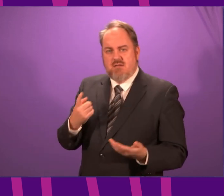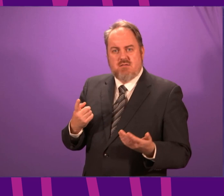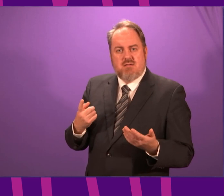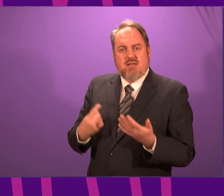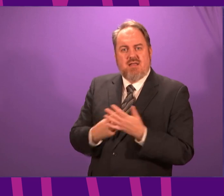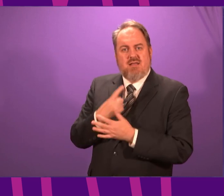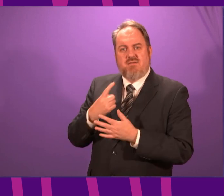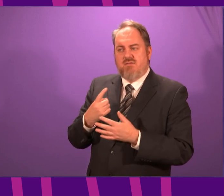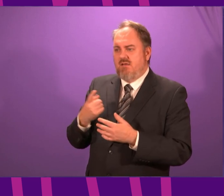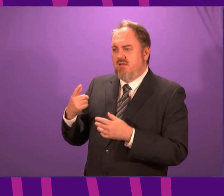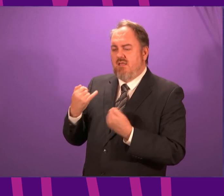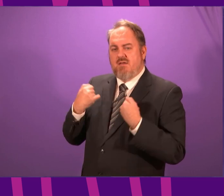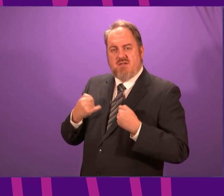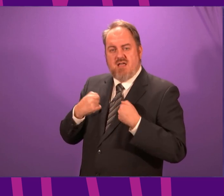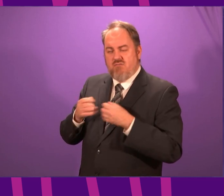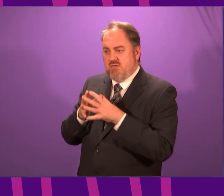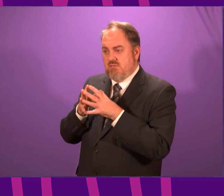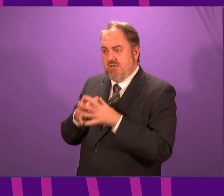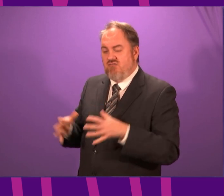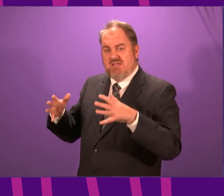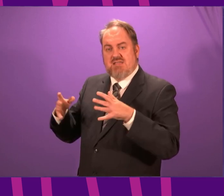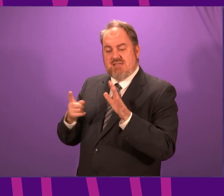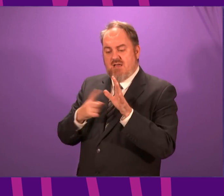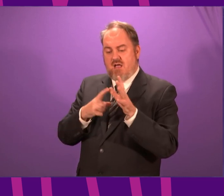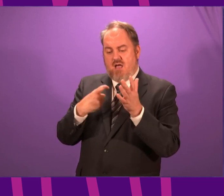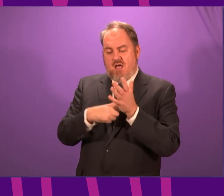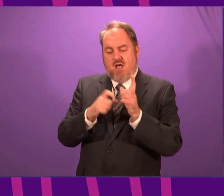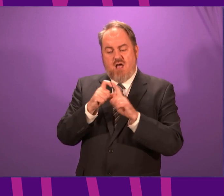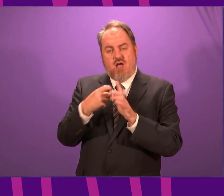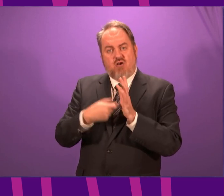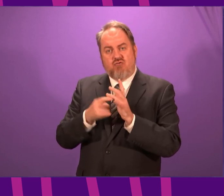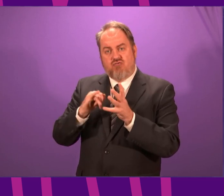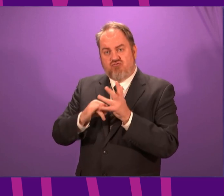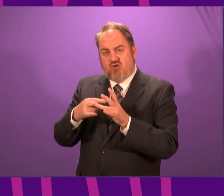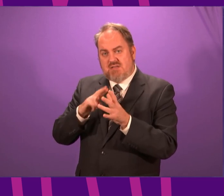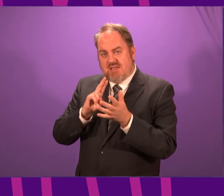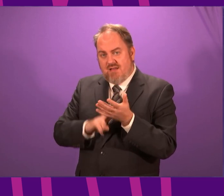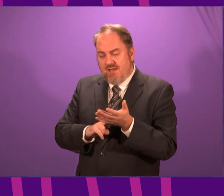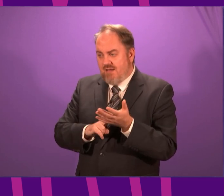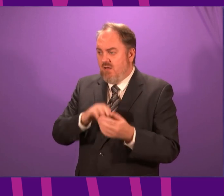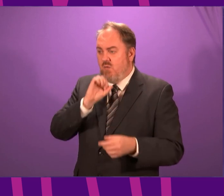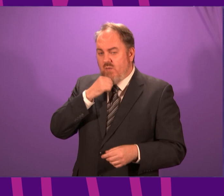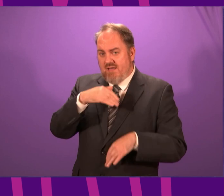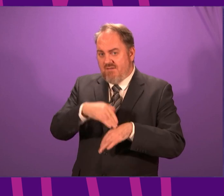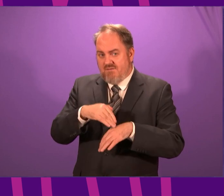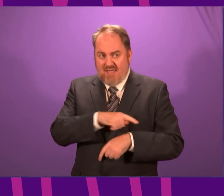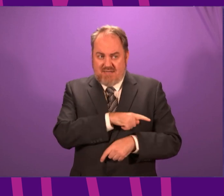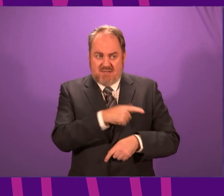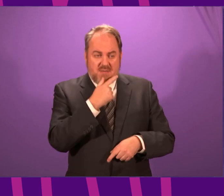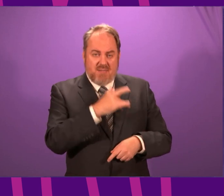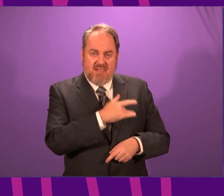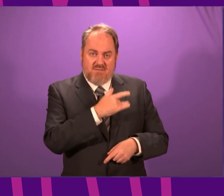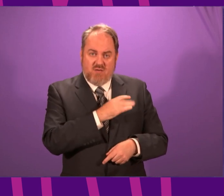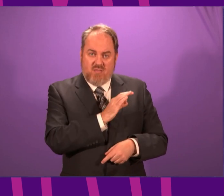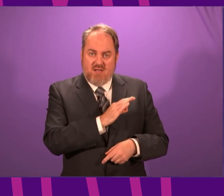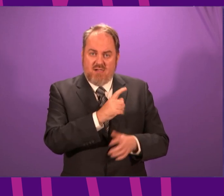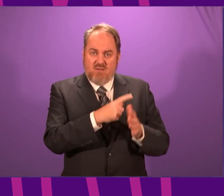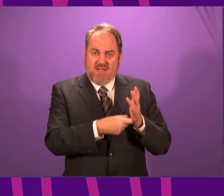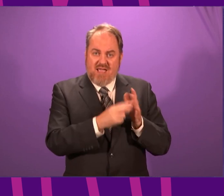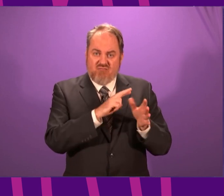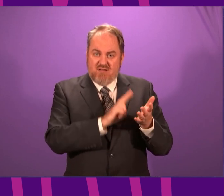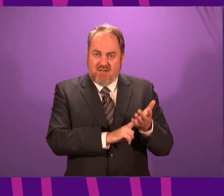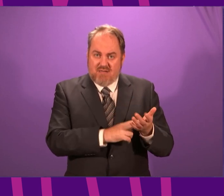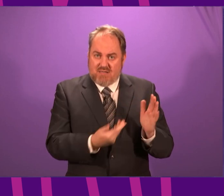will rise. And I have no justifiable answer to that question. Does the government? Because if controlling human